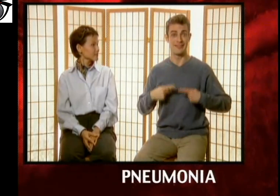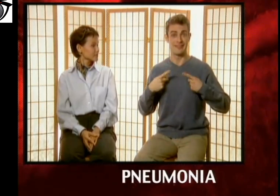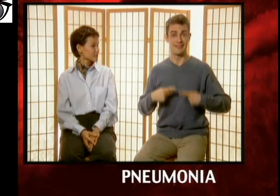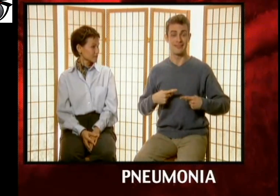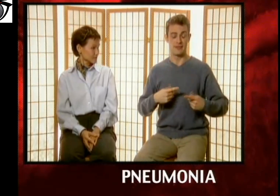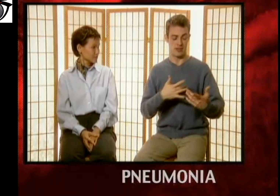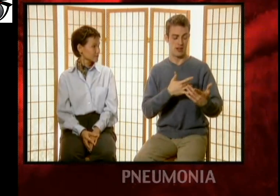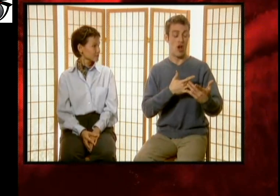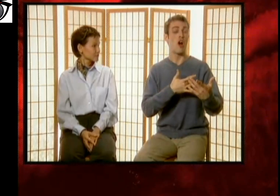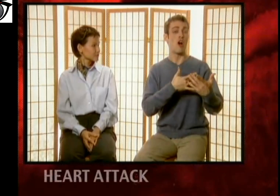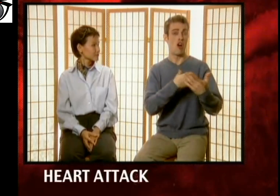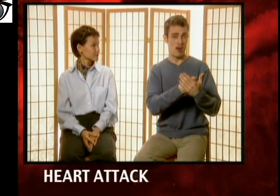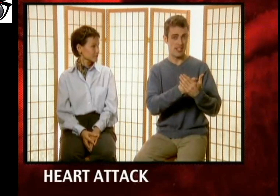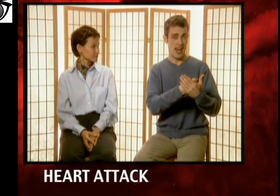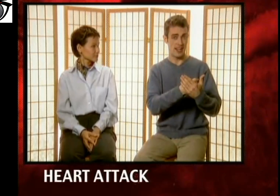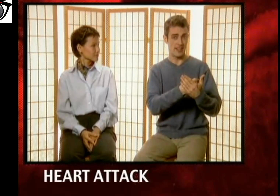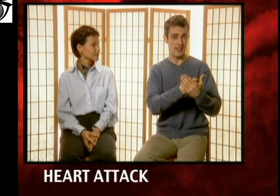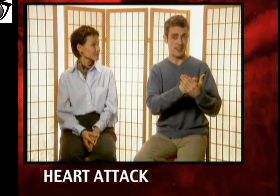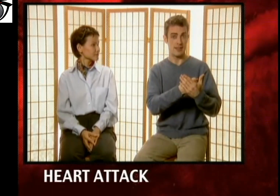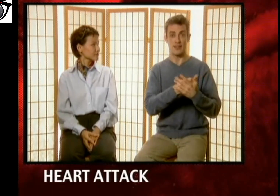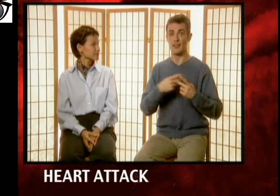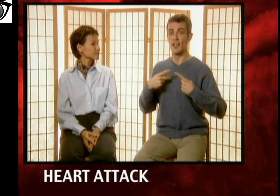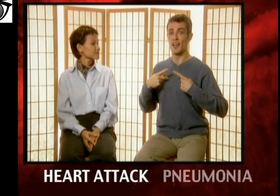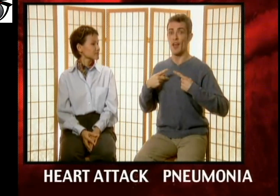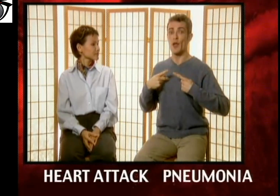pneumonia? Heart attack,